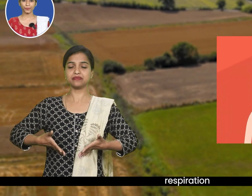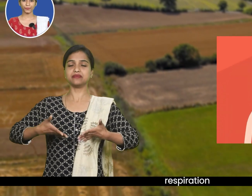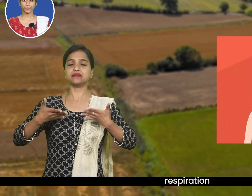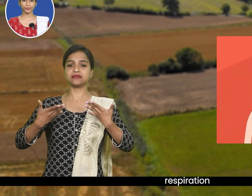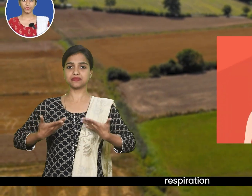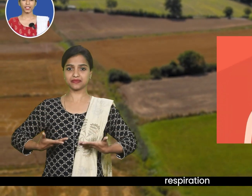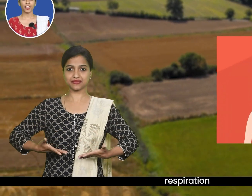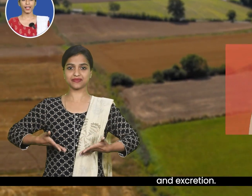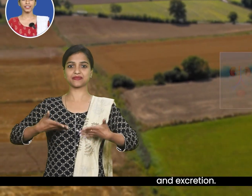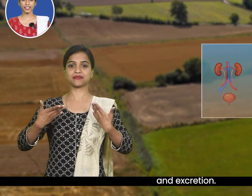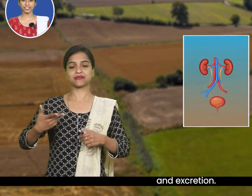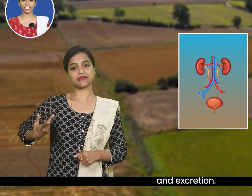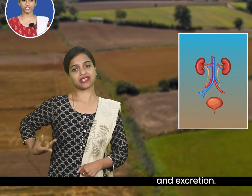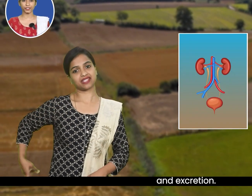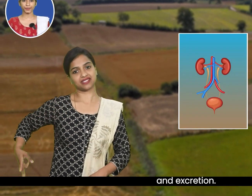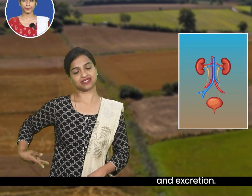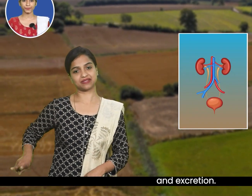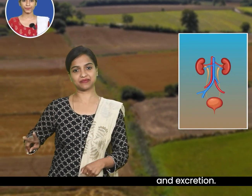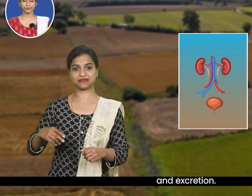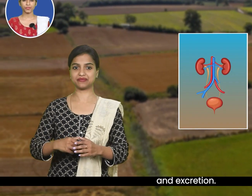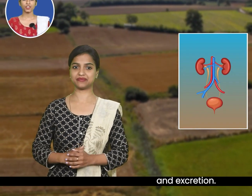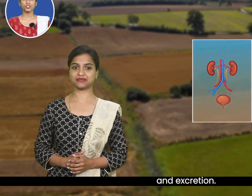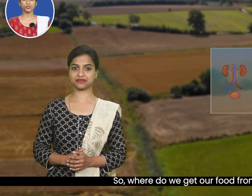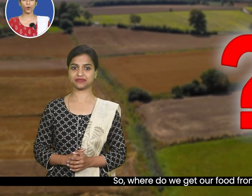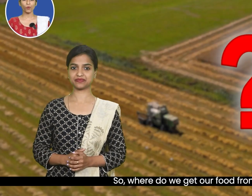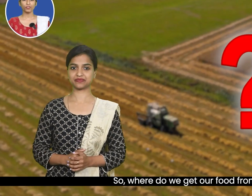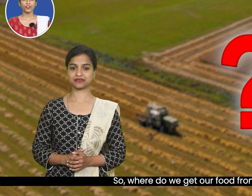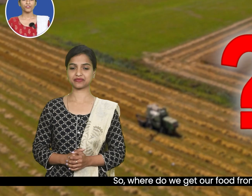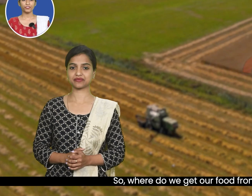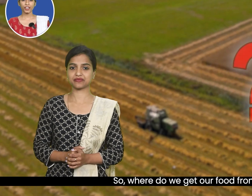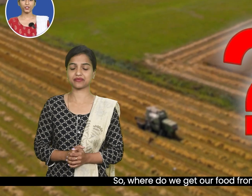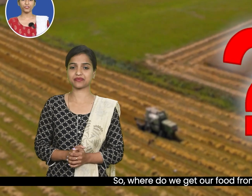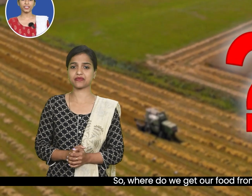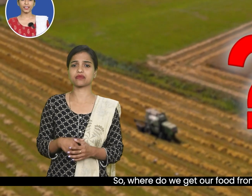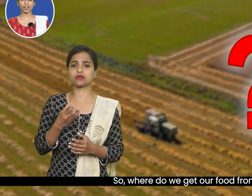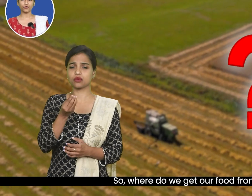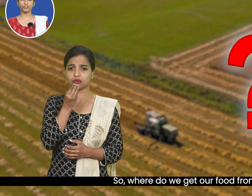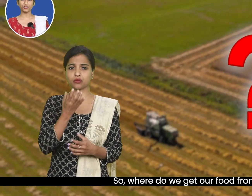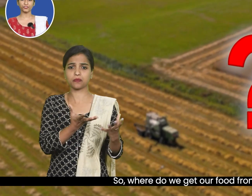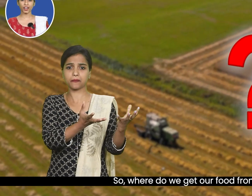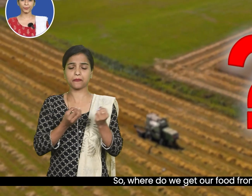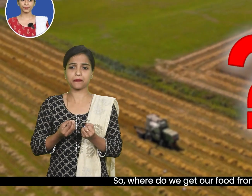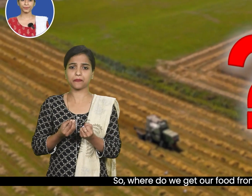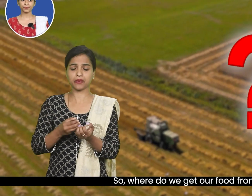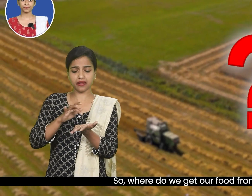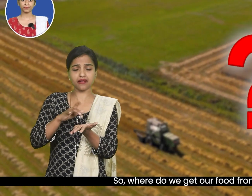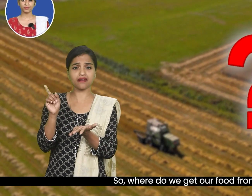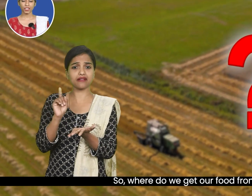respiration, and excretion. So, where do we get our food